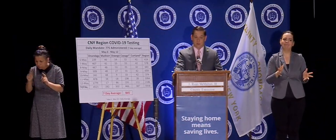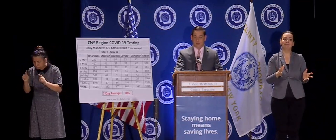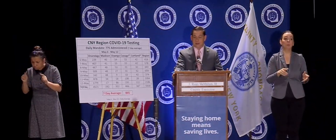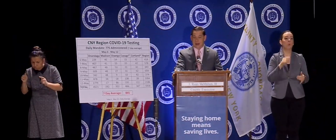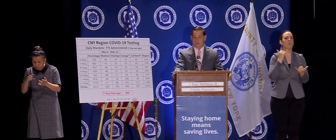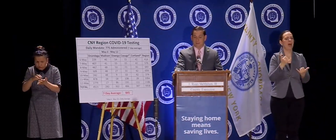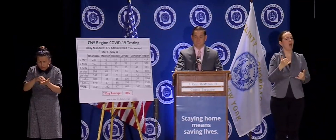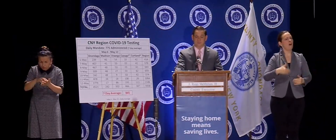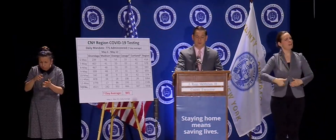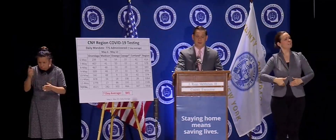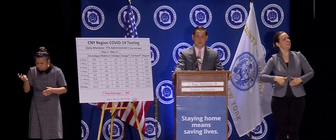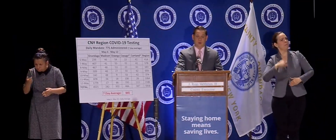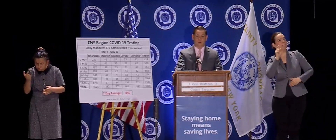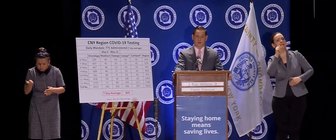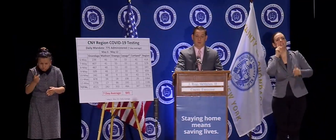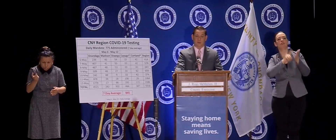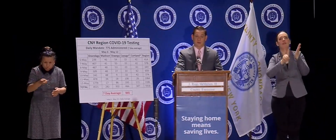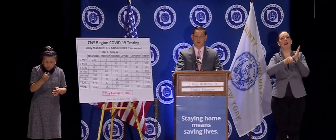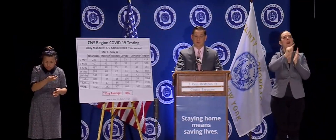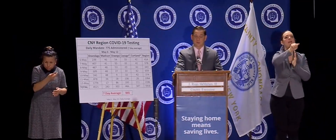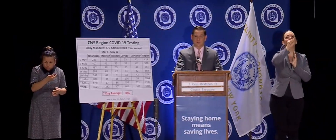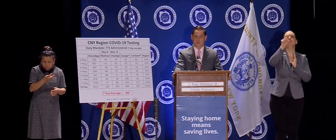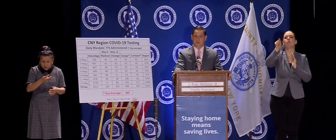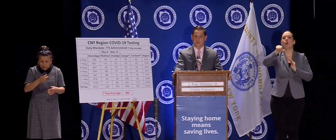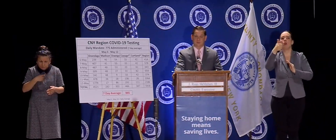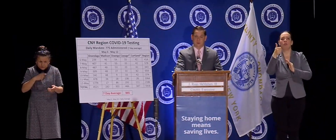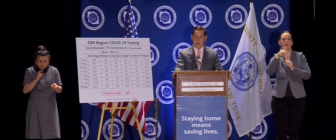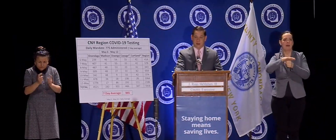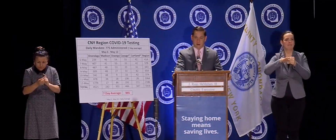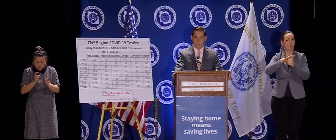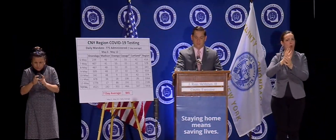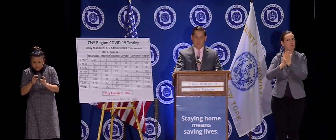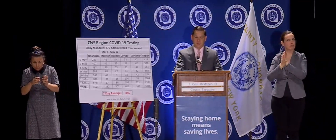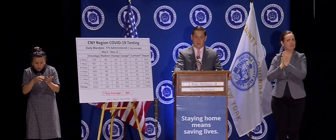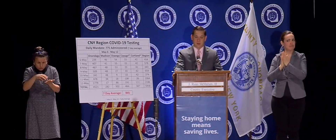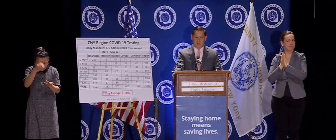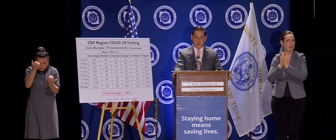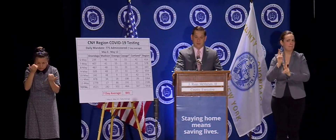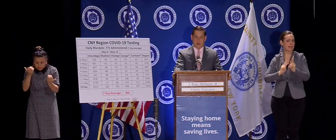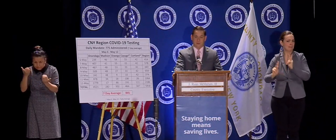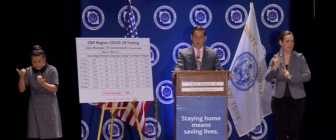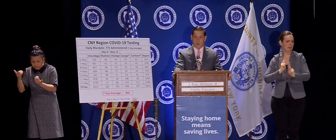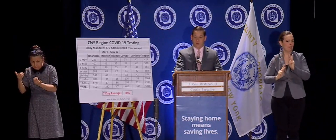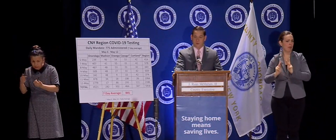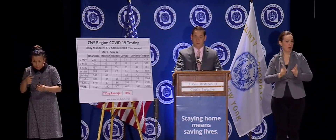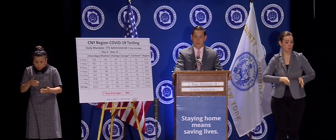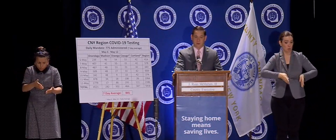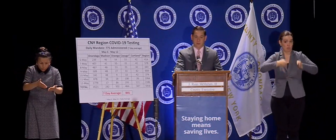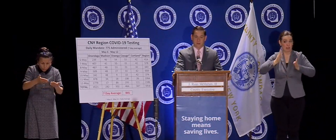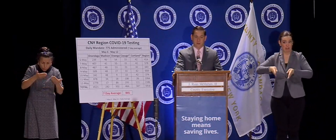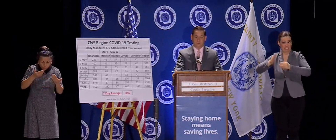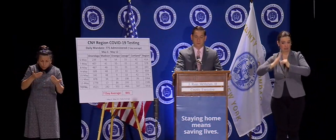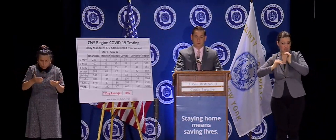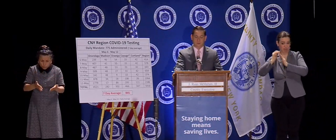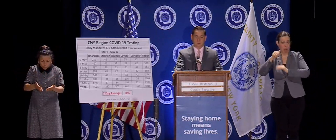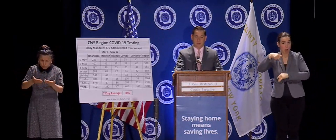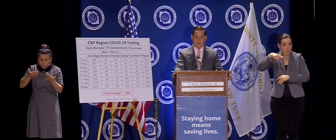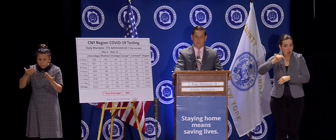You learn and you adapt, and hopefully we get through this and this thing doesn't flare back up down the road later in the